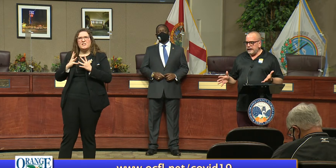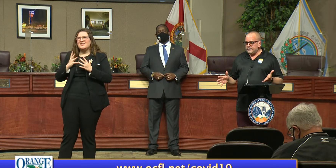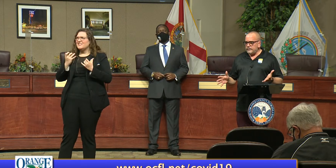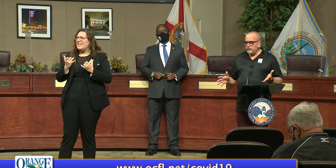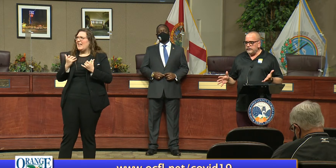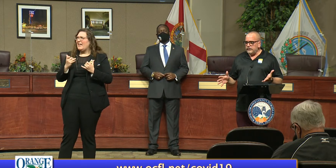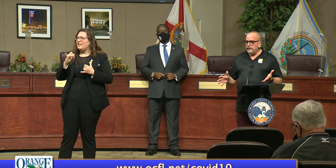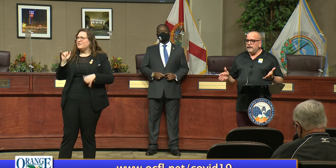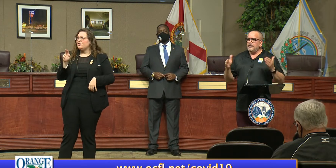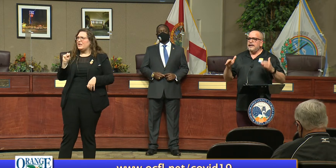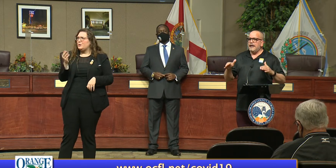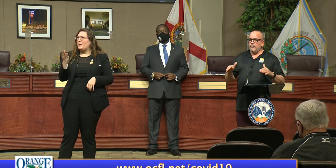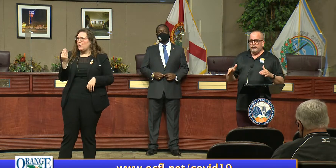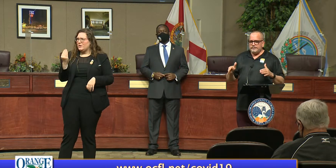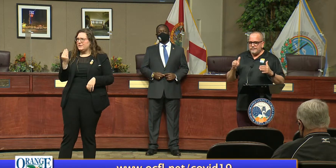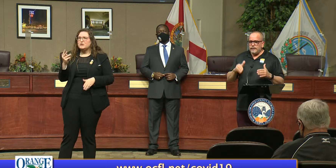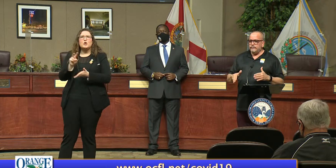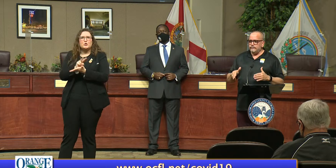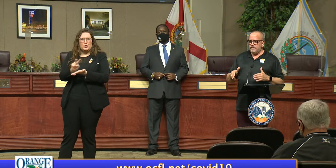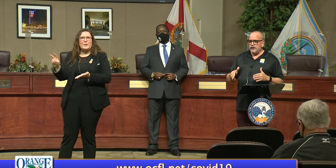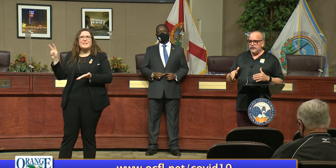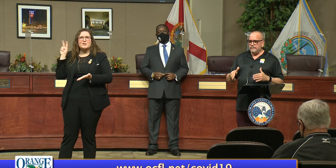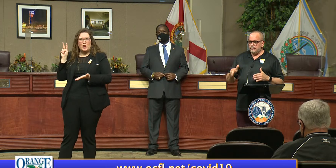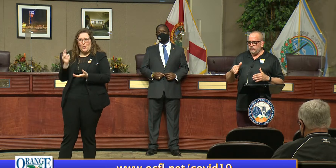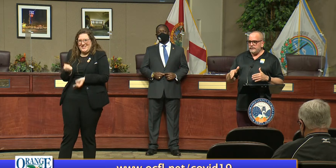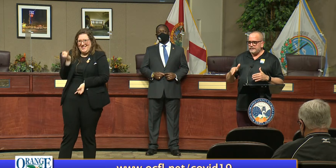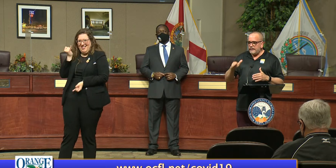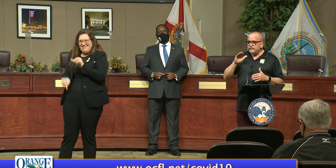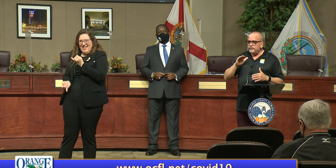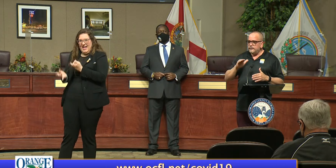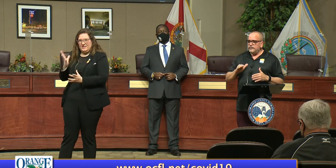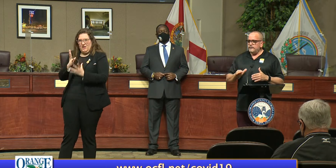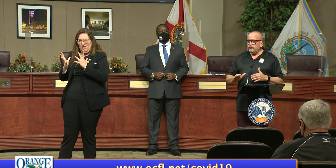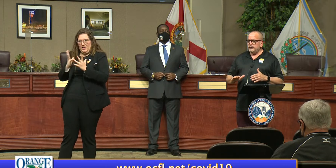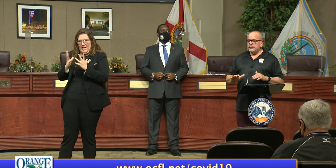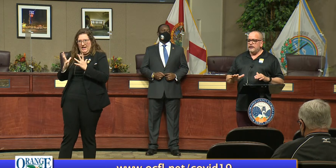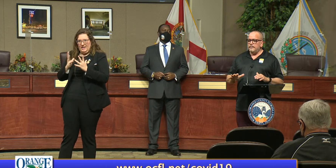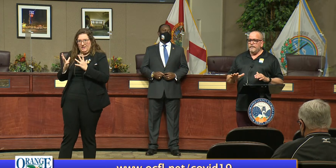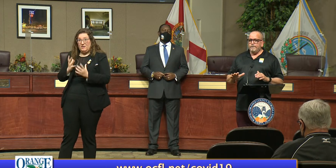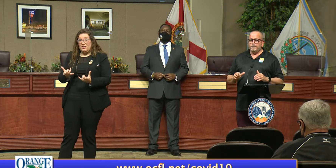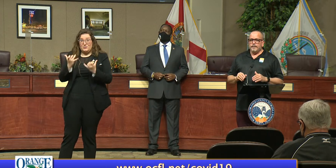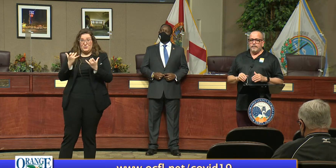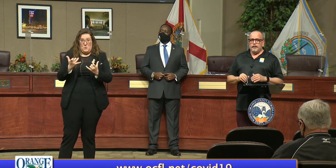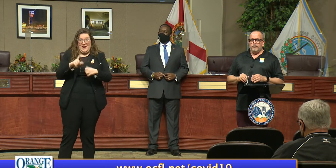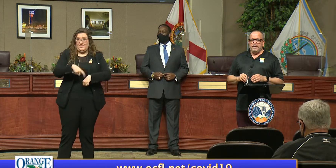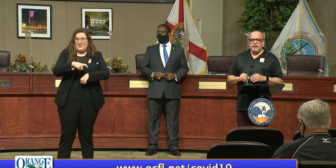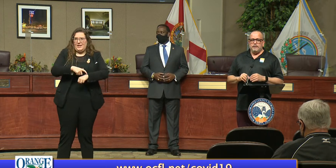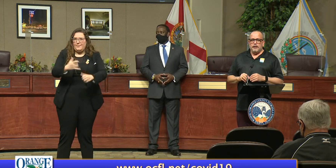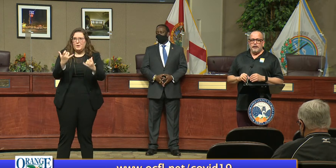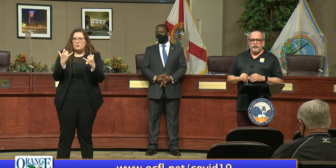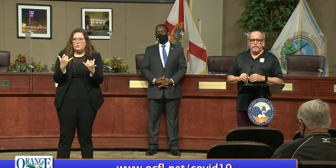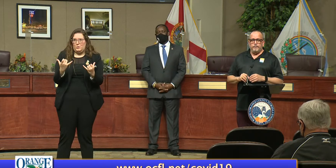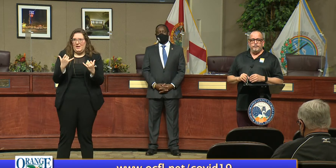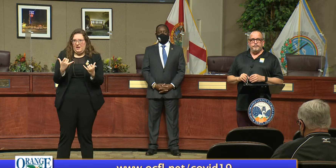the last holiday. Now it's right on time, 2 weeks after, to start